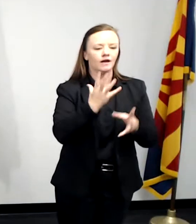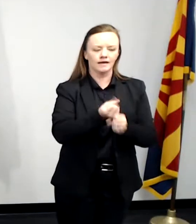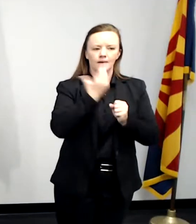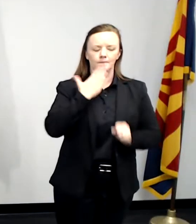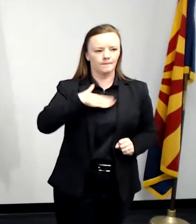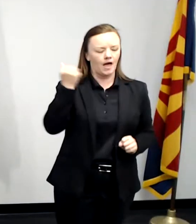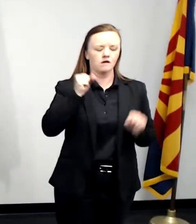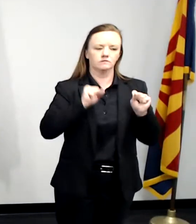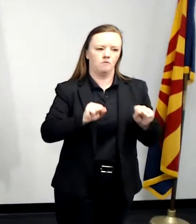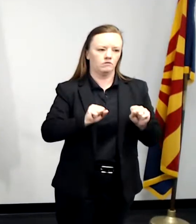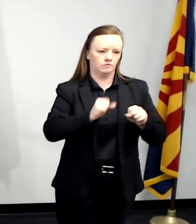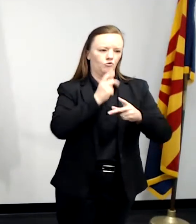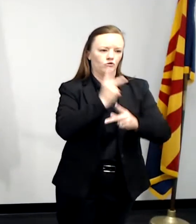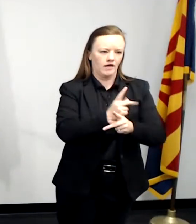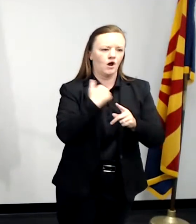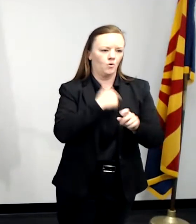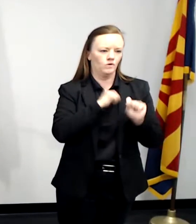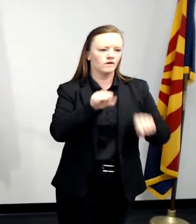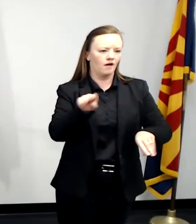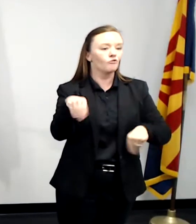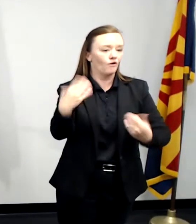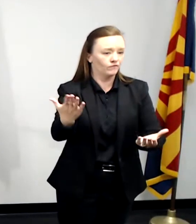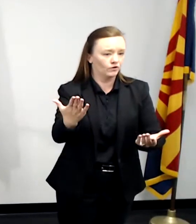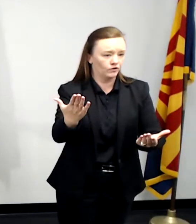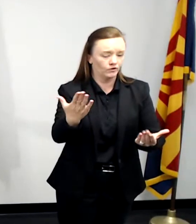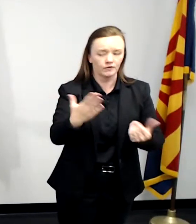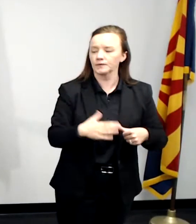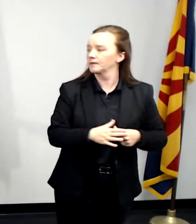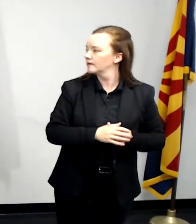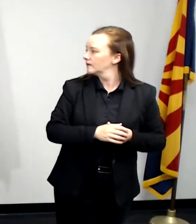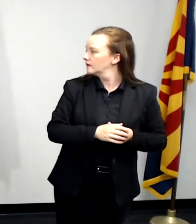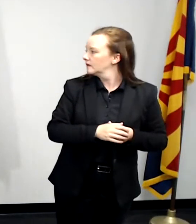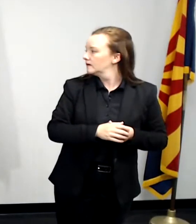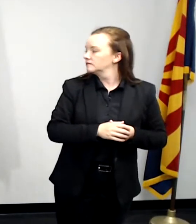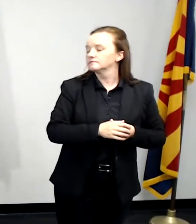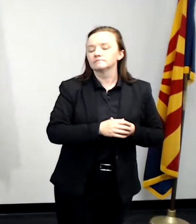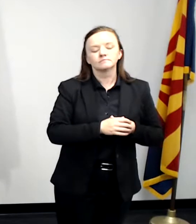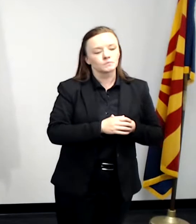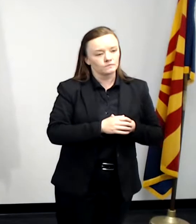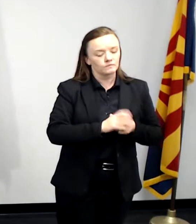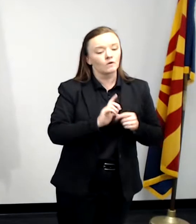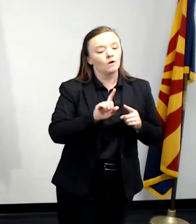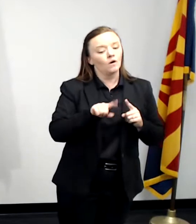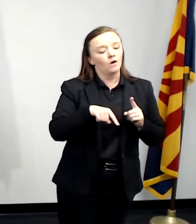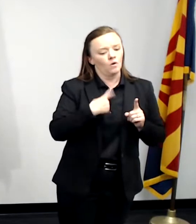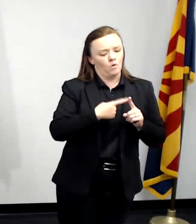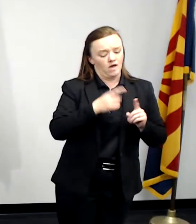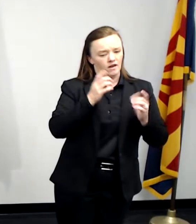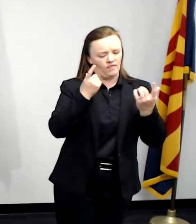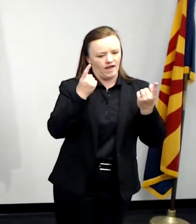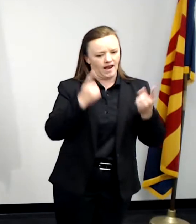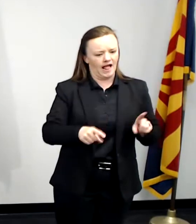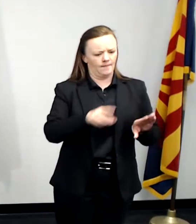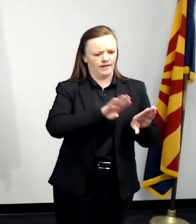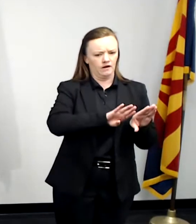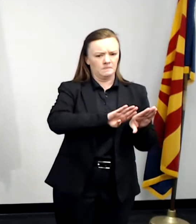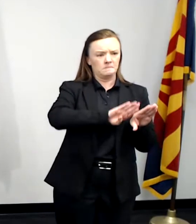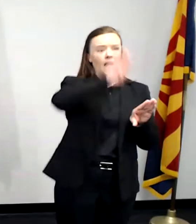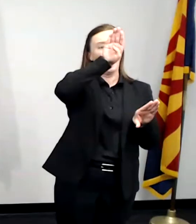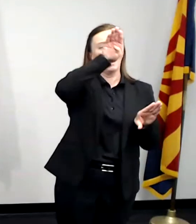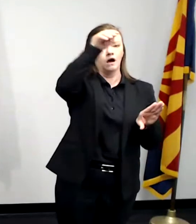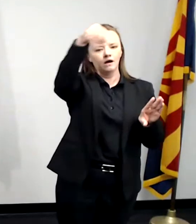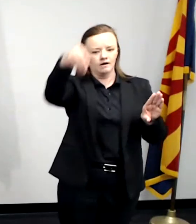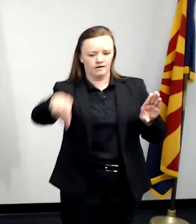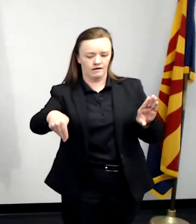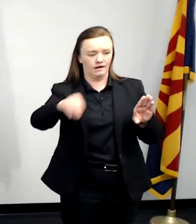States. So once we're over the peak of that slope of the flattened curve and on the downward side